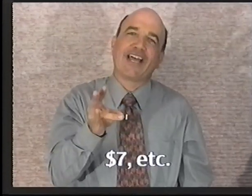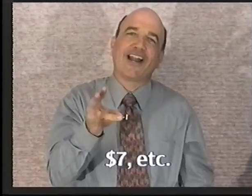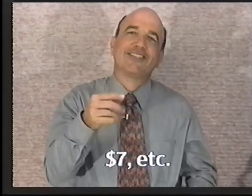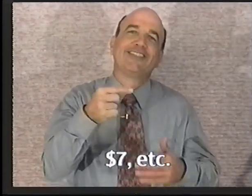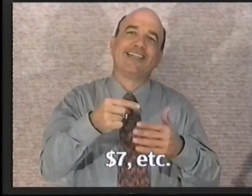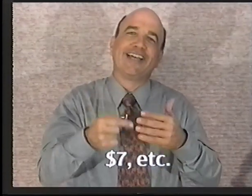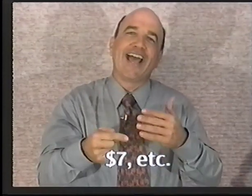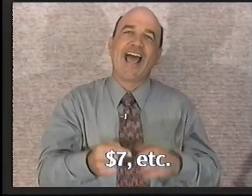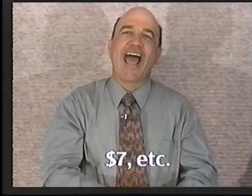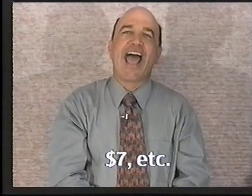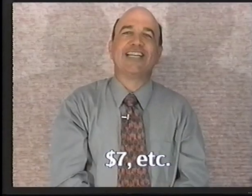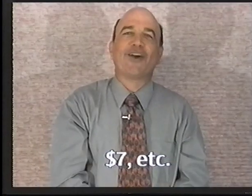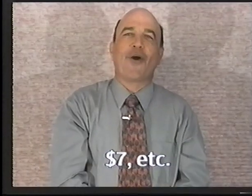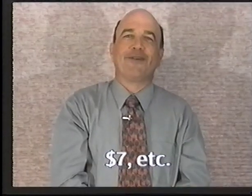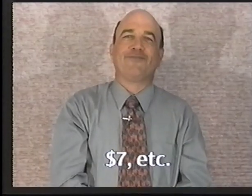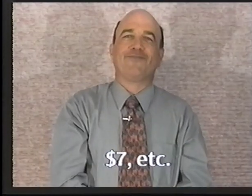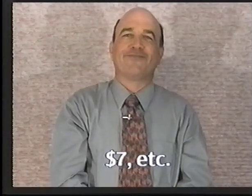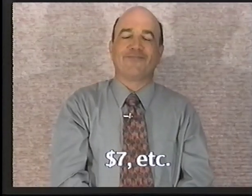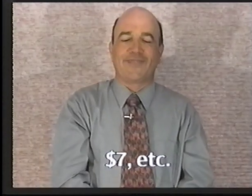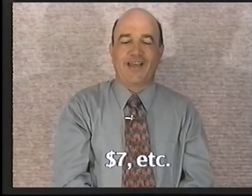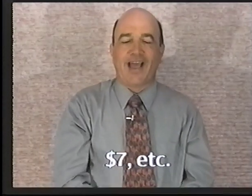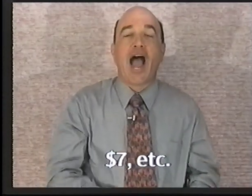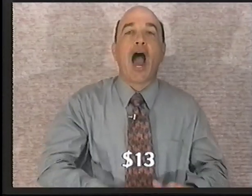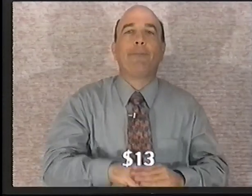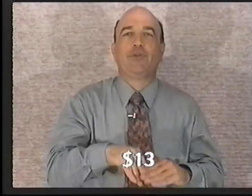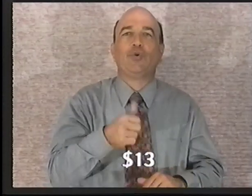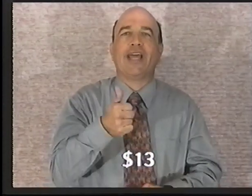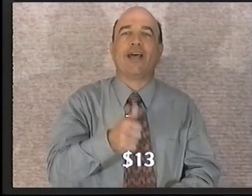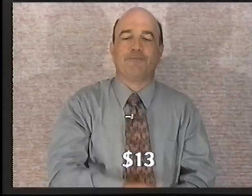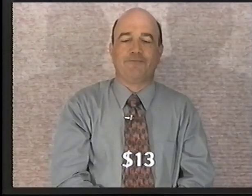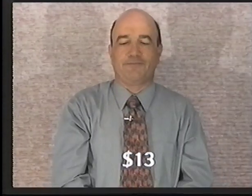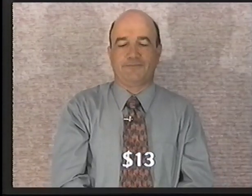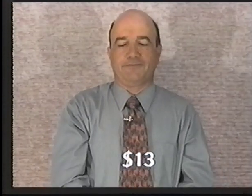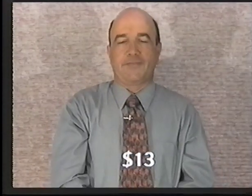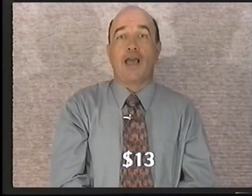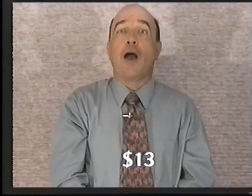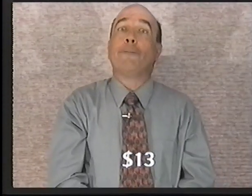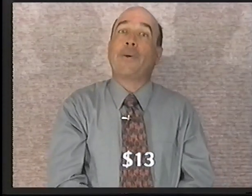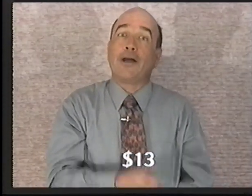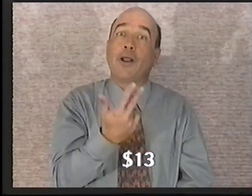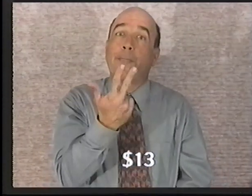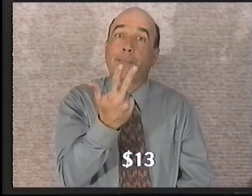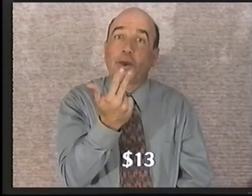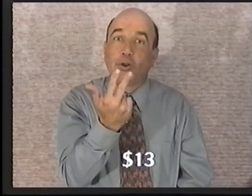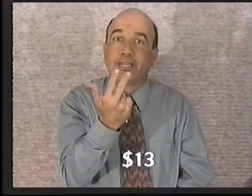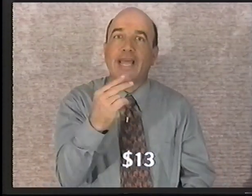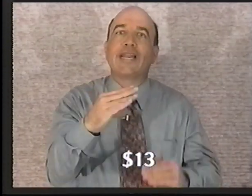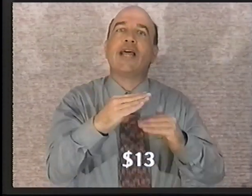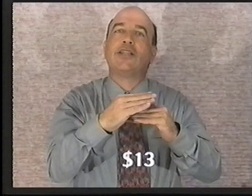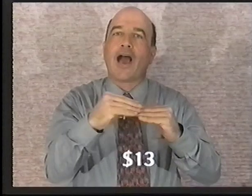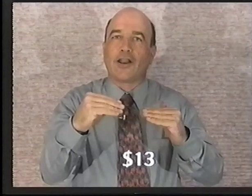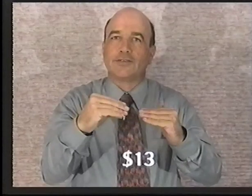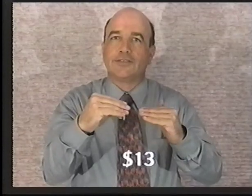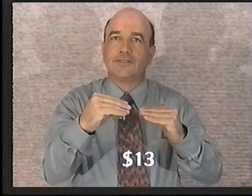$7, and so on, up to 10. But $13.